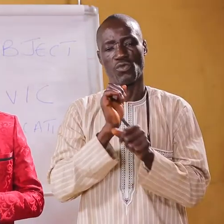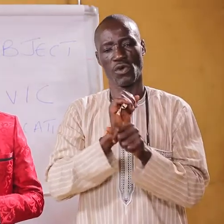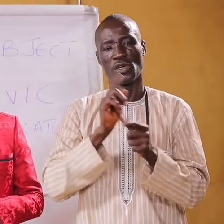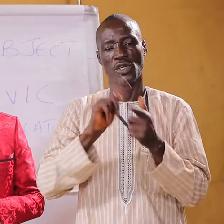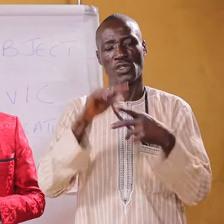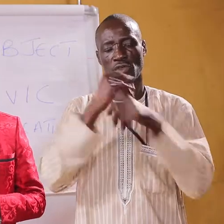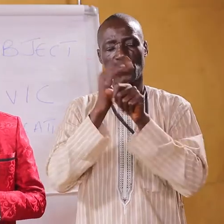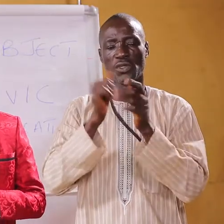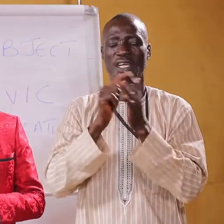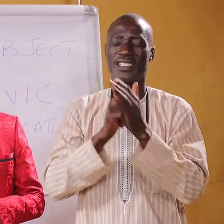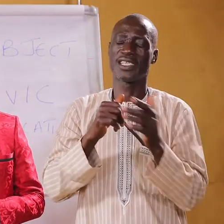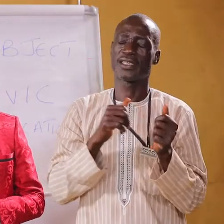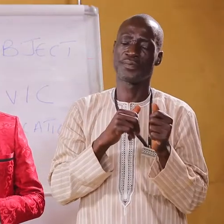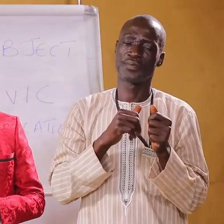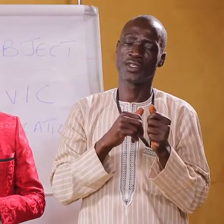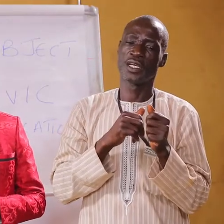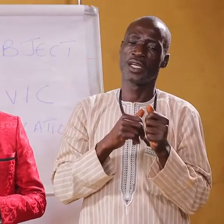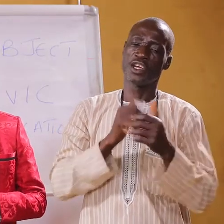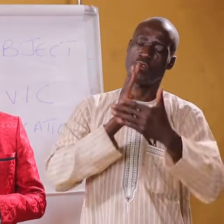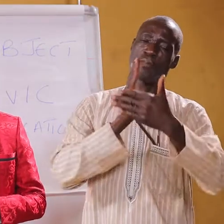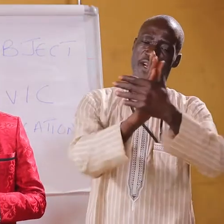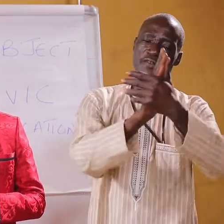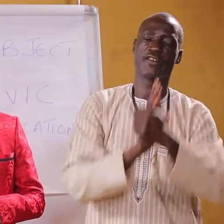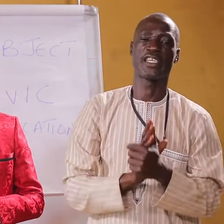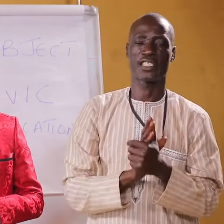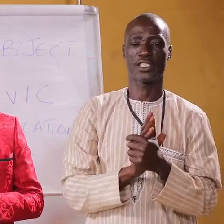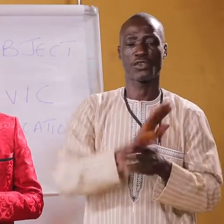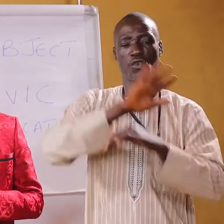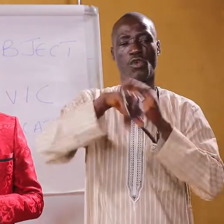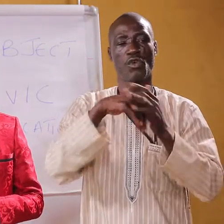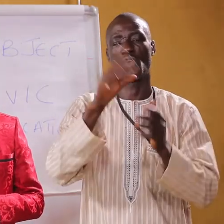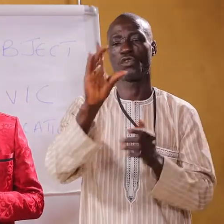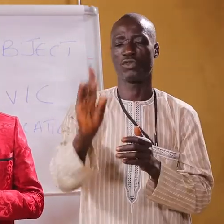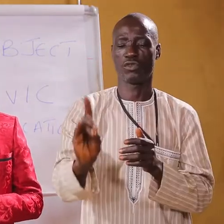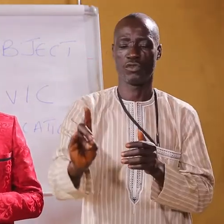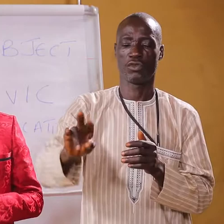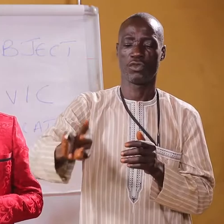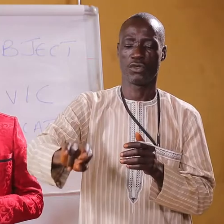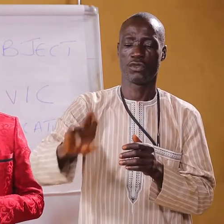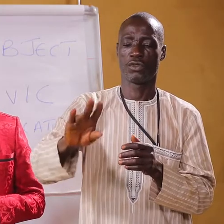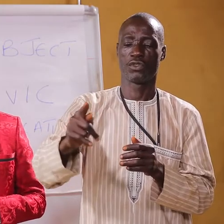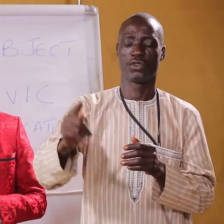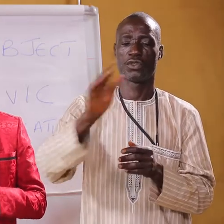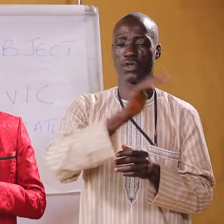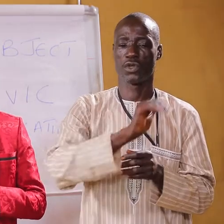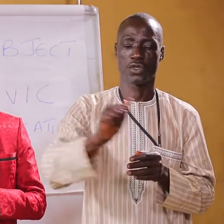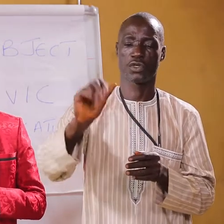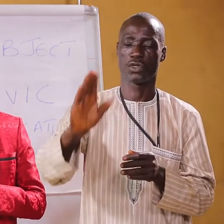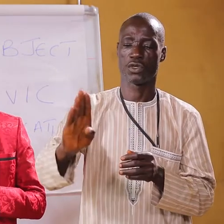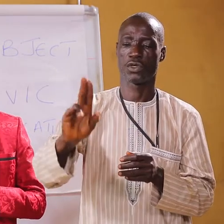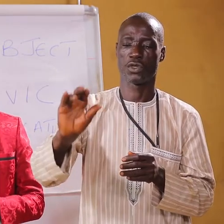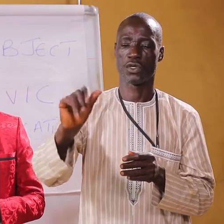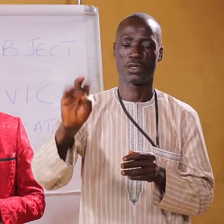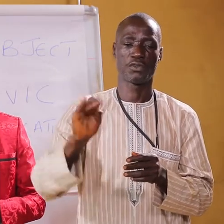fighting against drug abuse. We all know that drug abuse is a very serious social problem. And so a lot